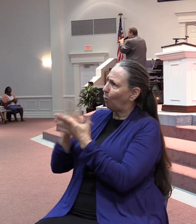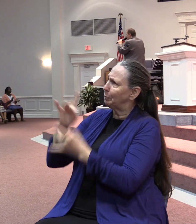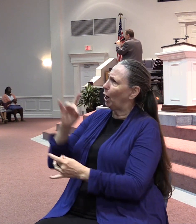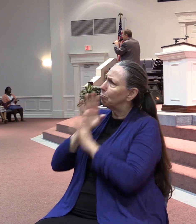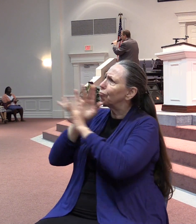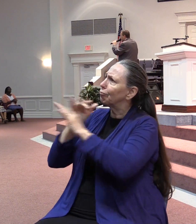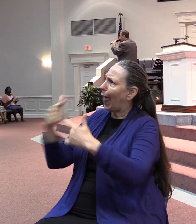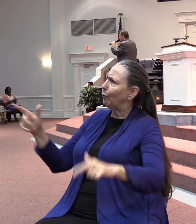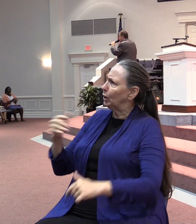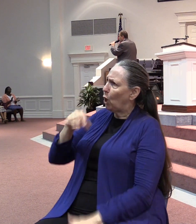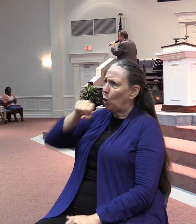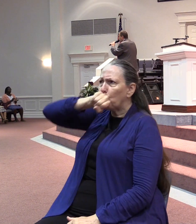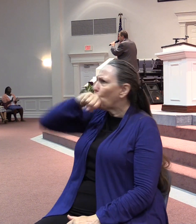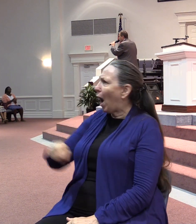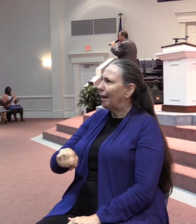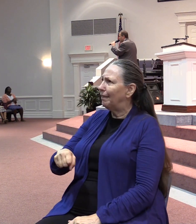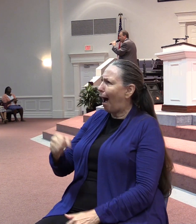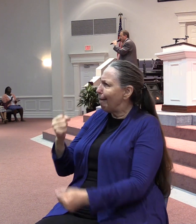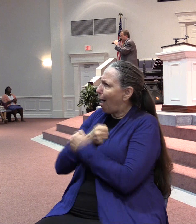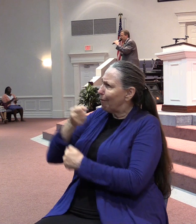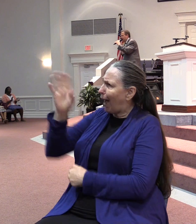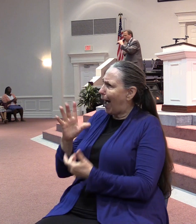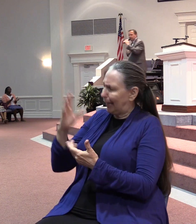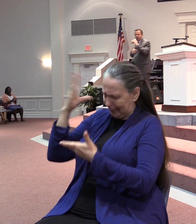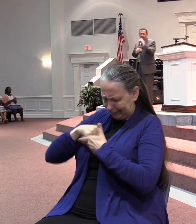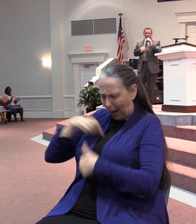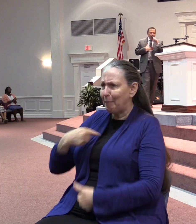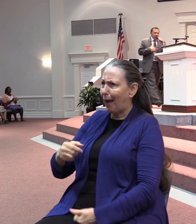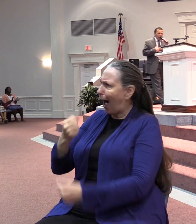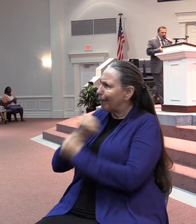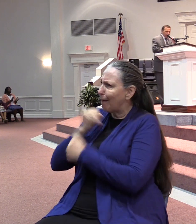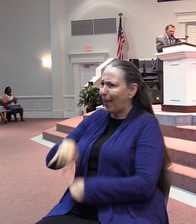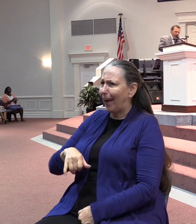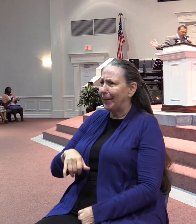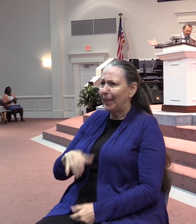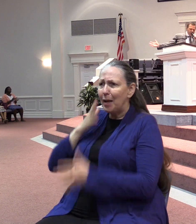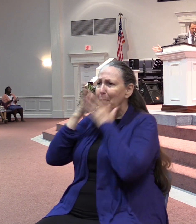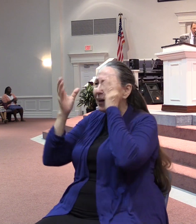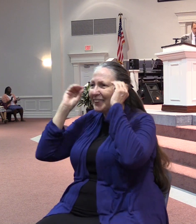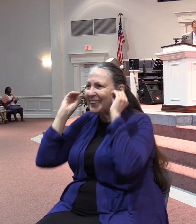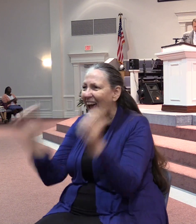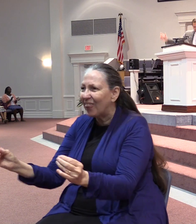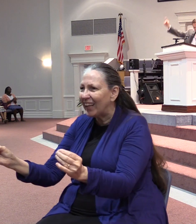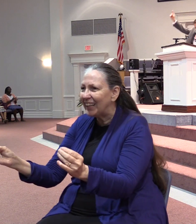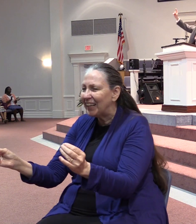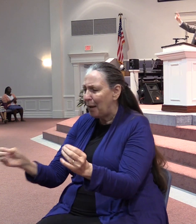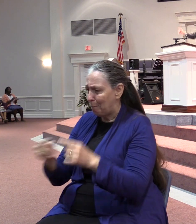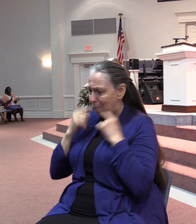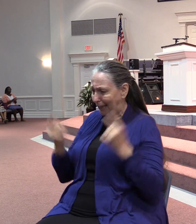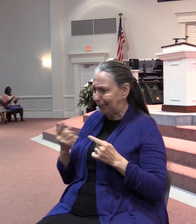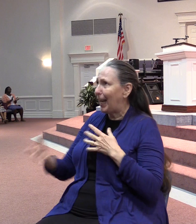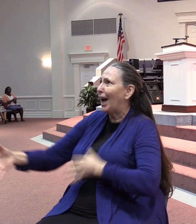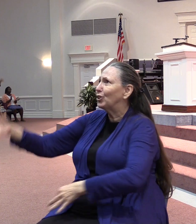not ashamed that you got the Spirit of God living on the inside of you. You're not ashamed that you traded your sin for